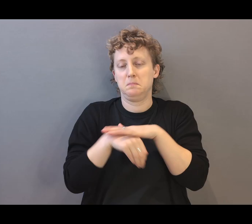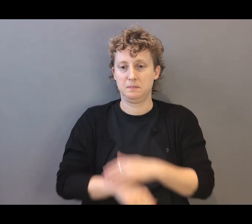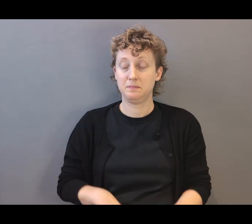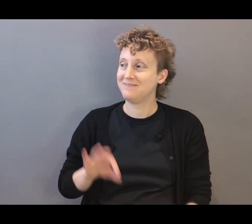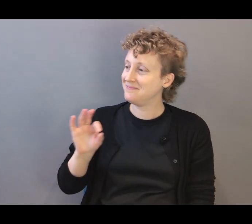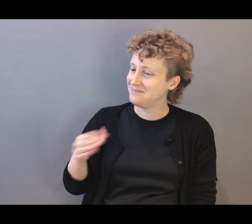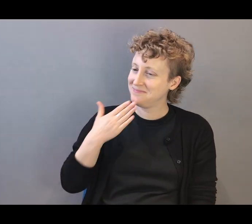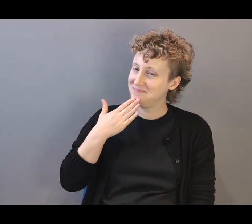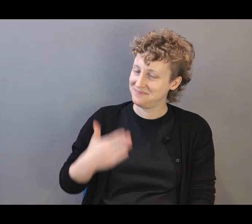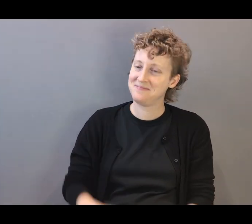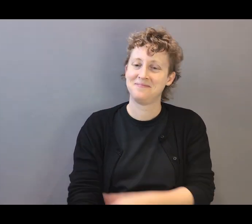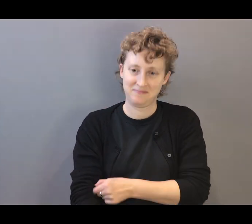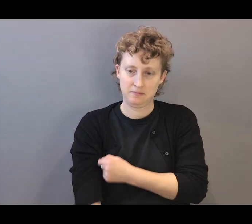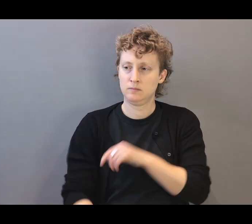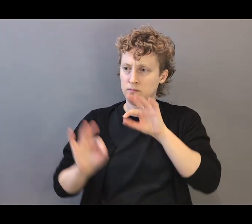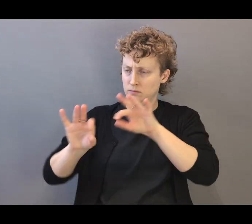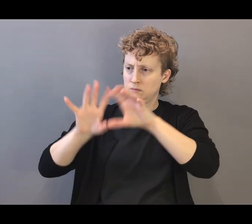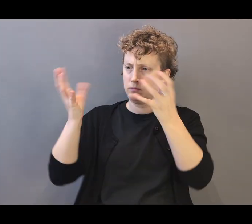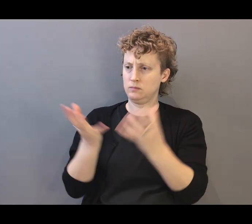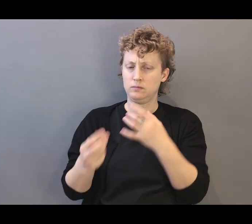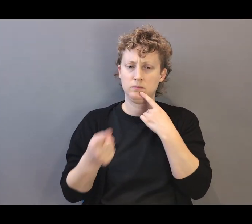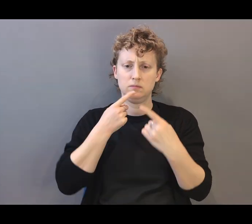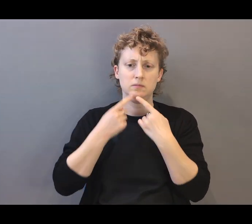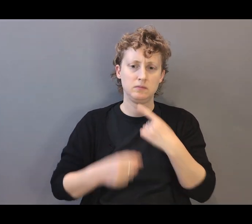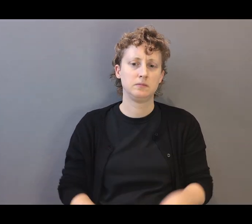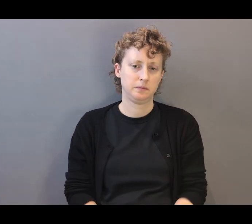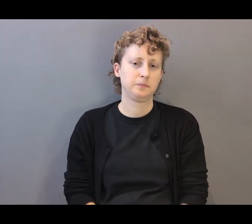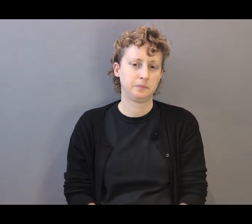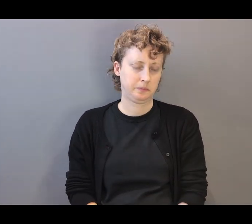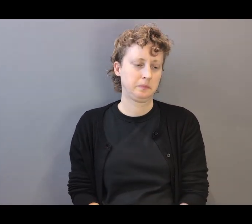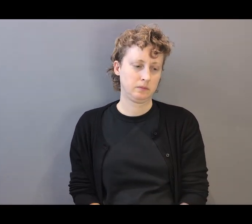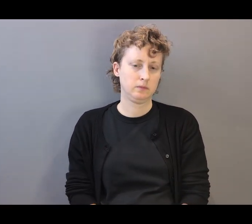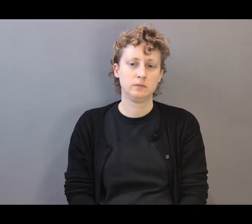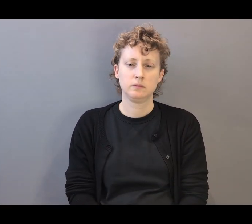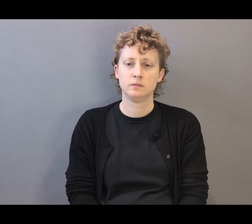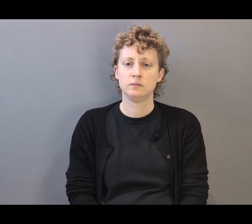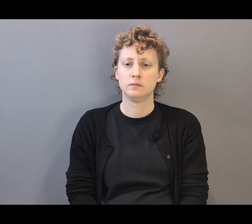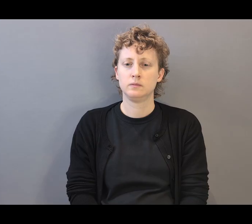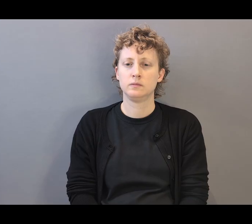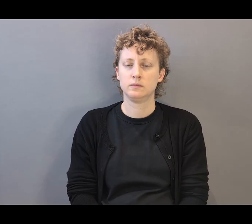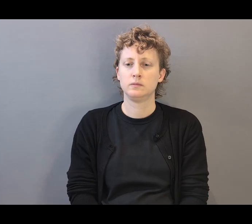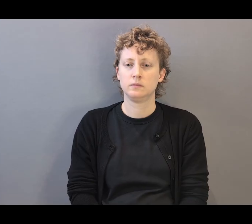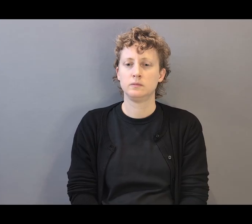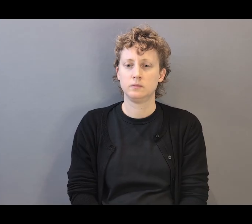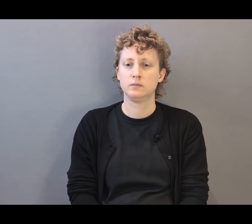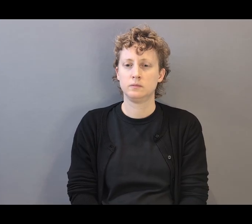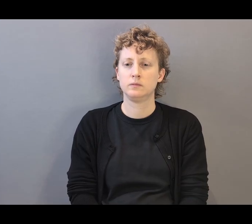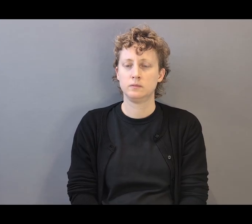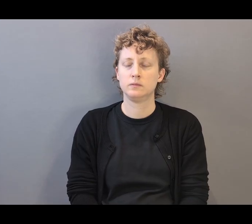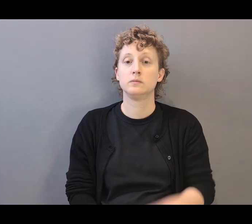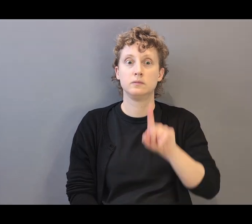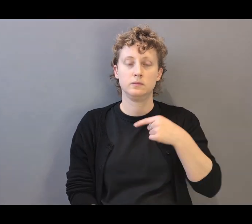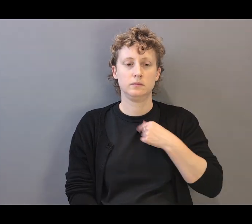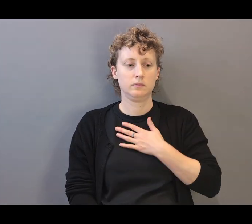Thank you, Daniel. That's a very good overview of, I think, what we consider the main points. So I also just wanted to add that also